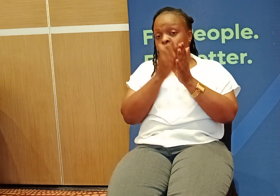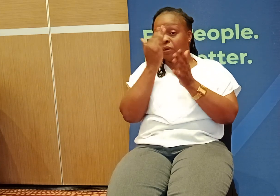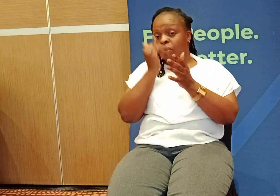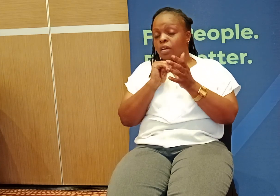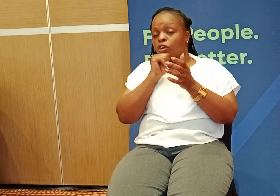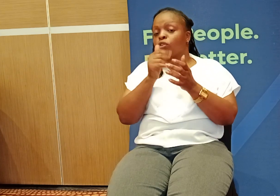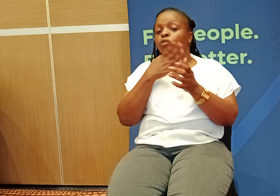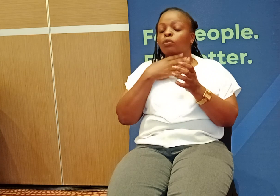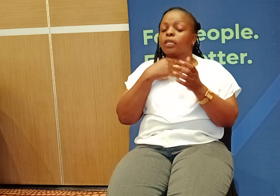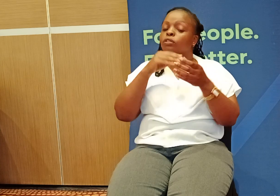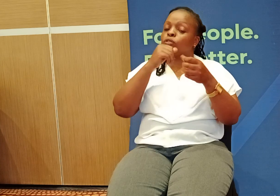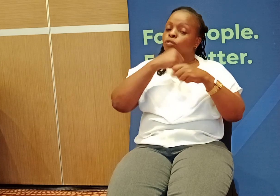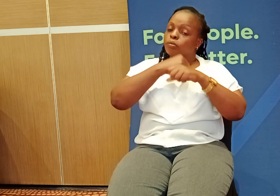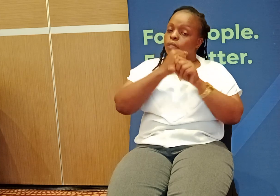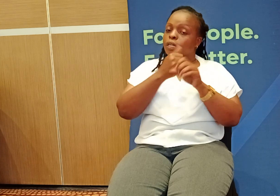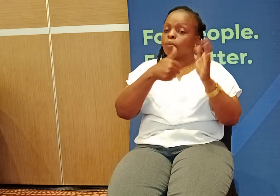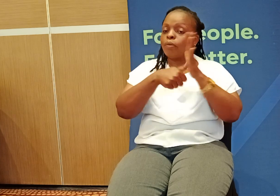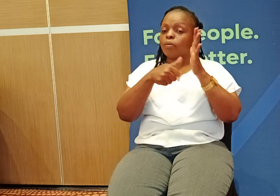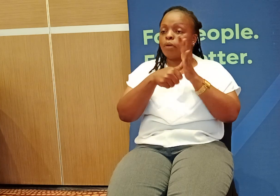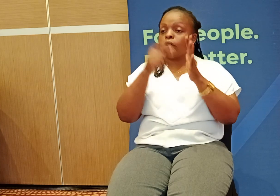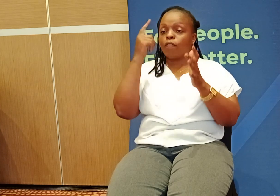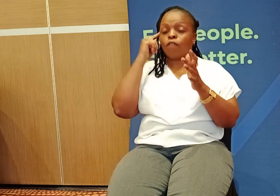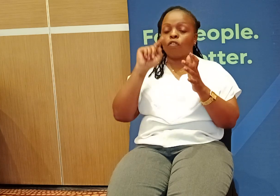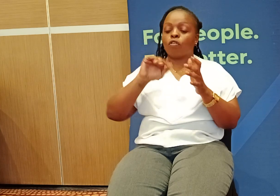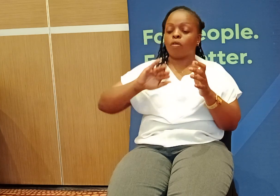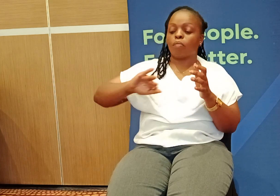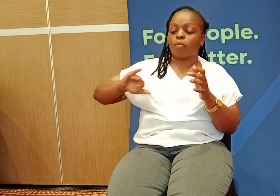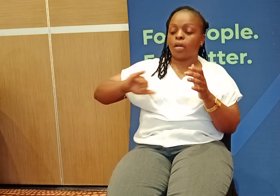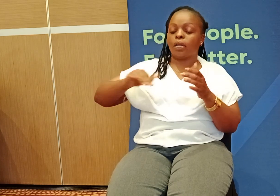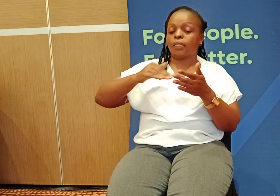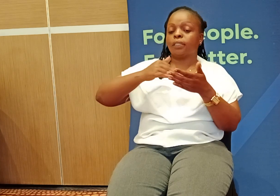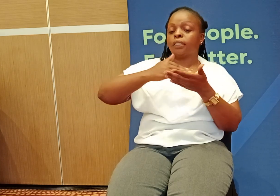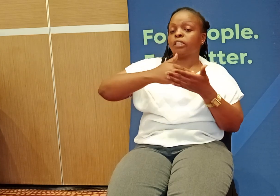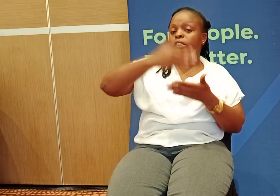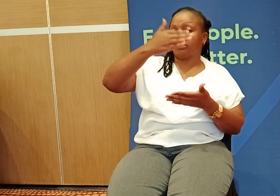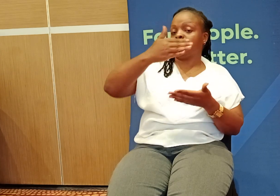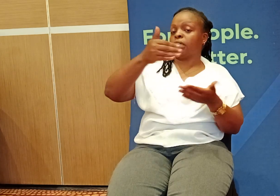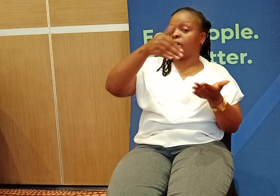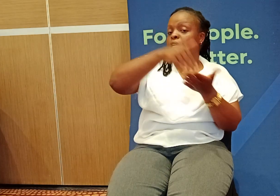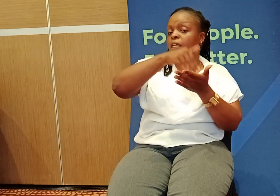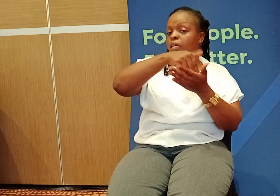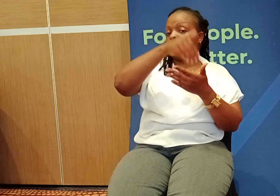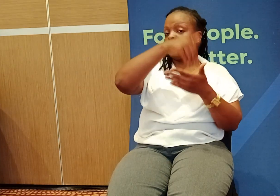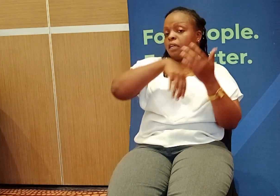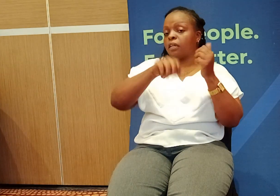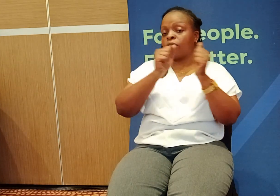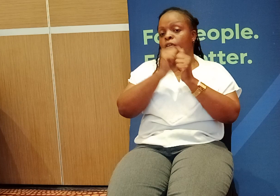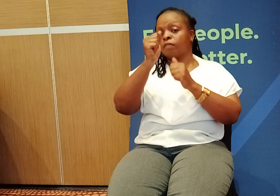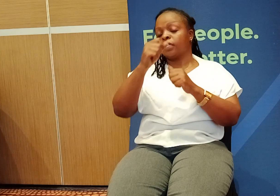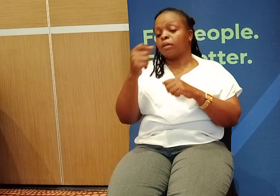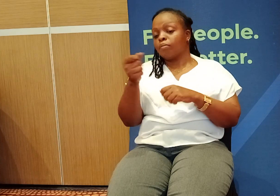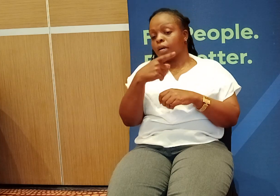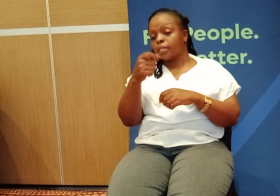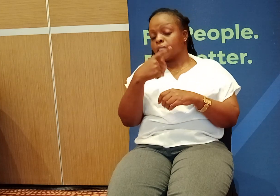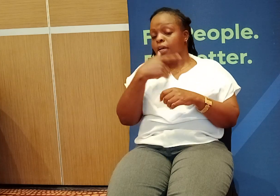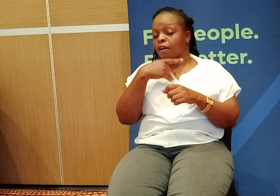a problem for our balance sheet again in about 15 months. There's only so much increase that